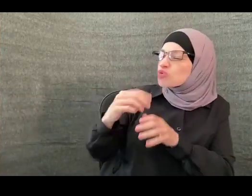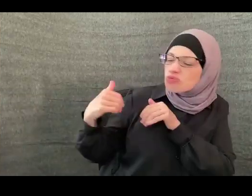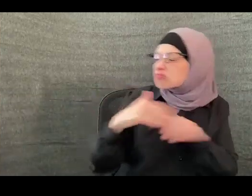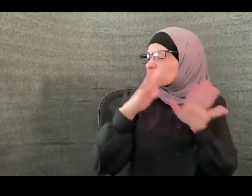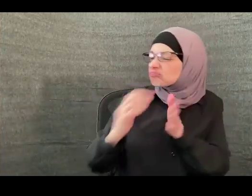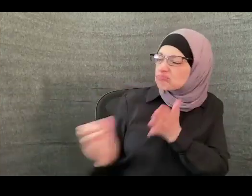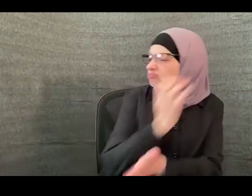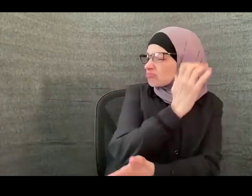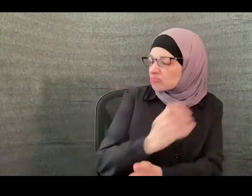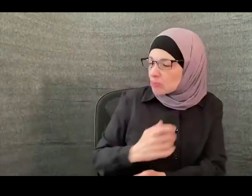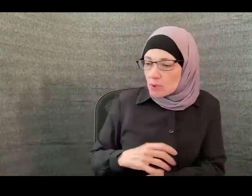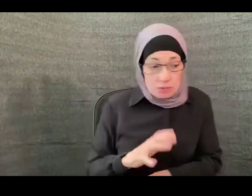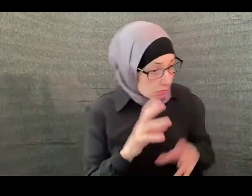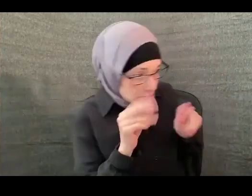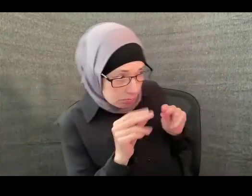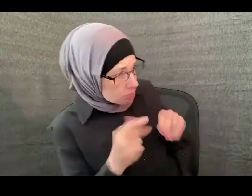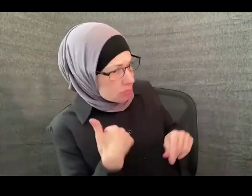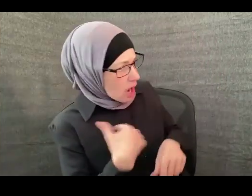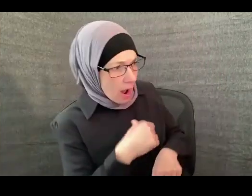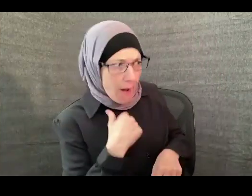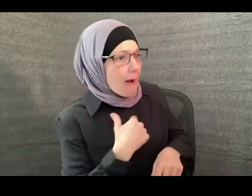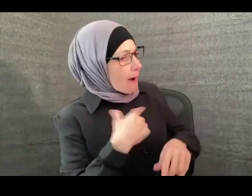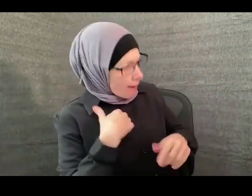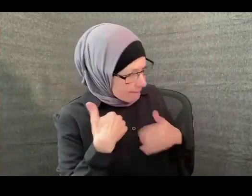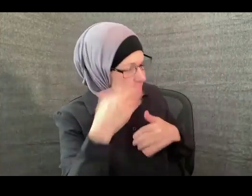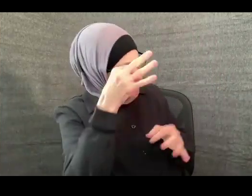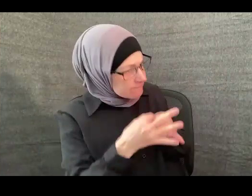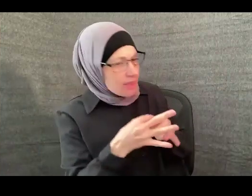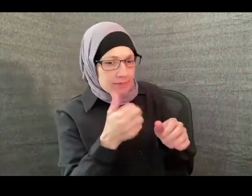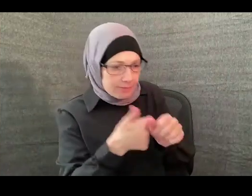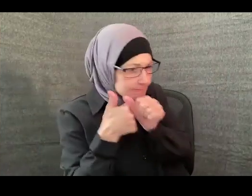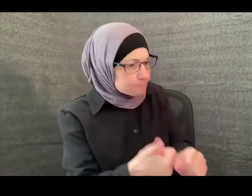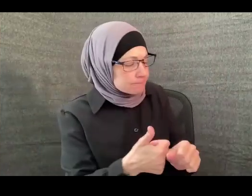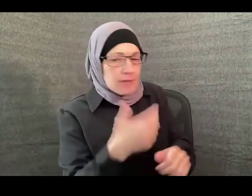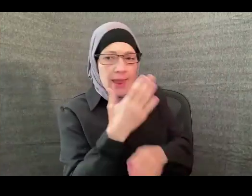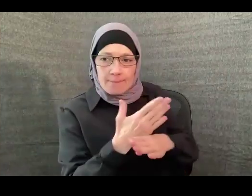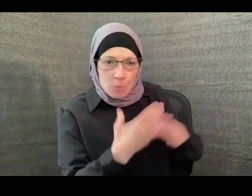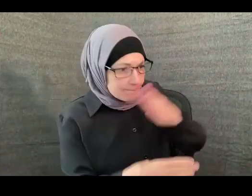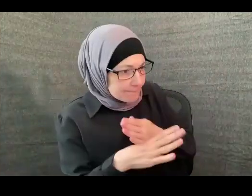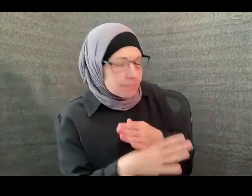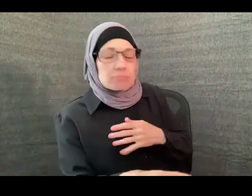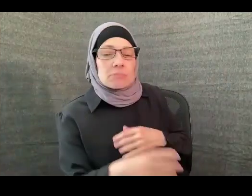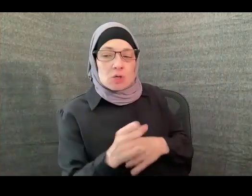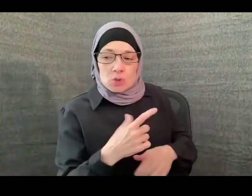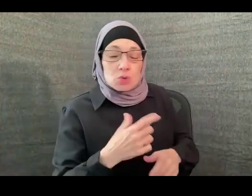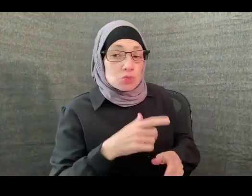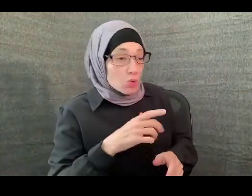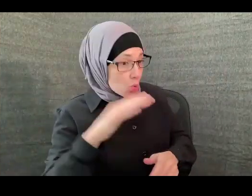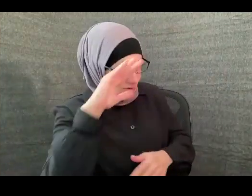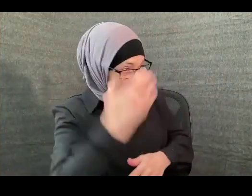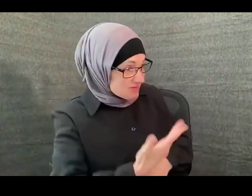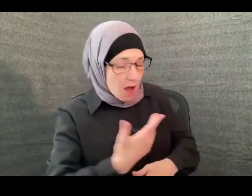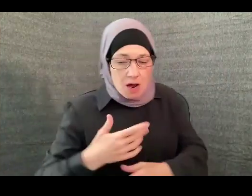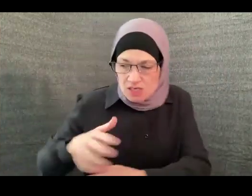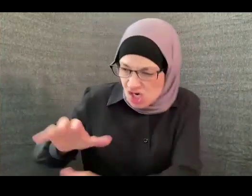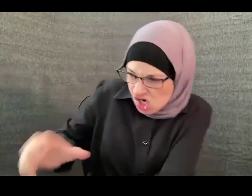caught the kid from his arm and he caught him from the other arm until the kid got